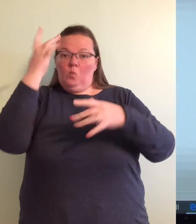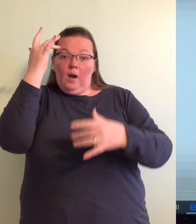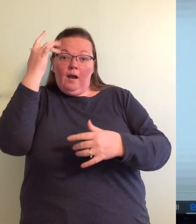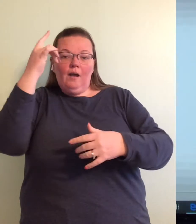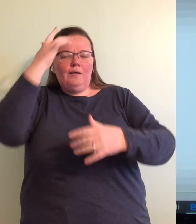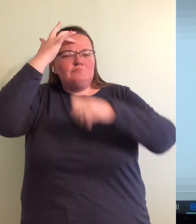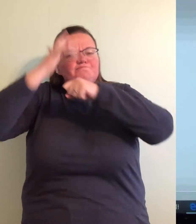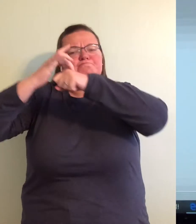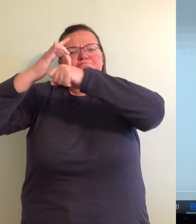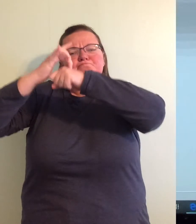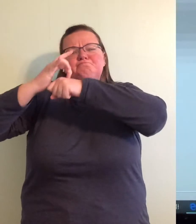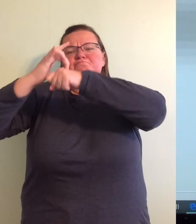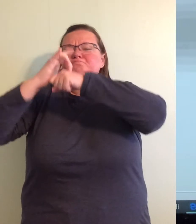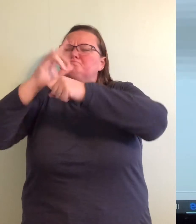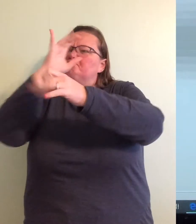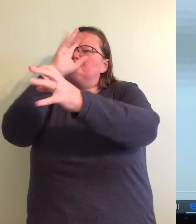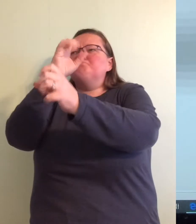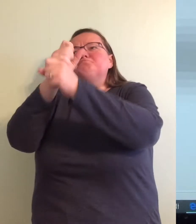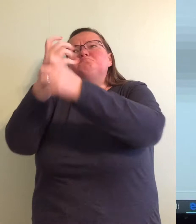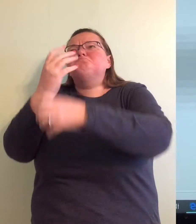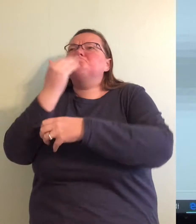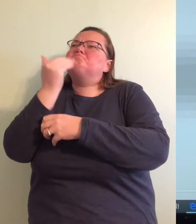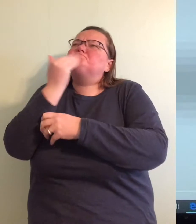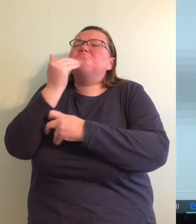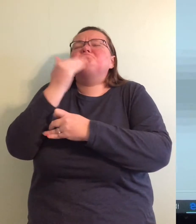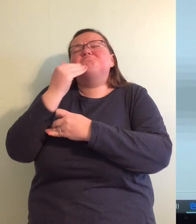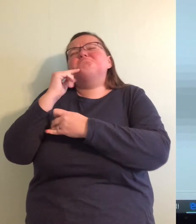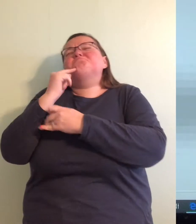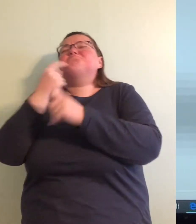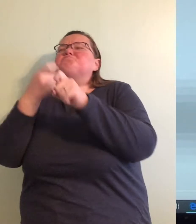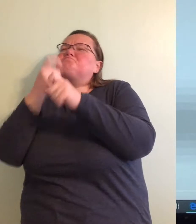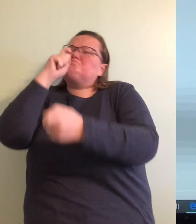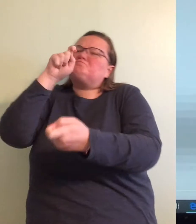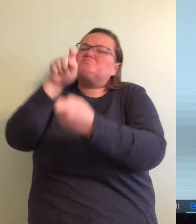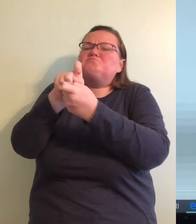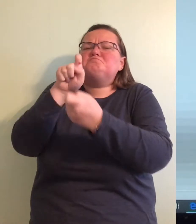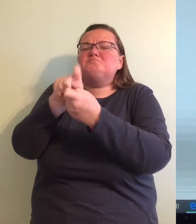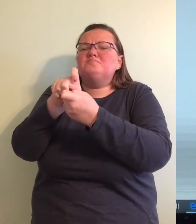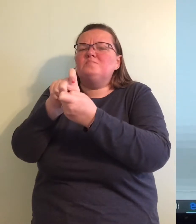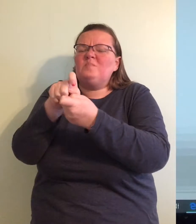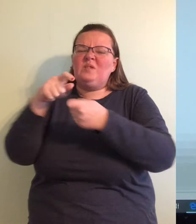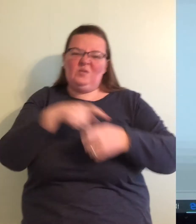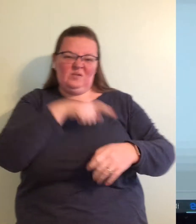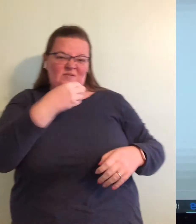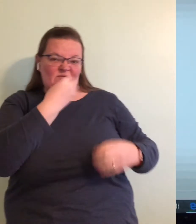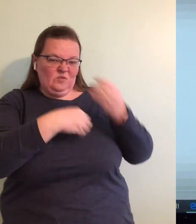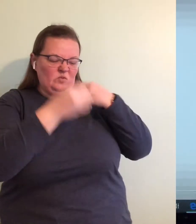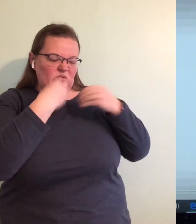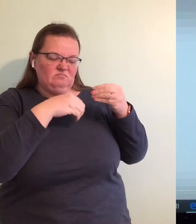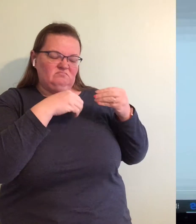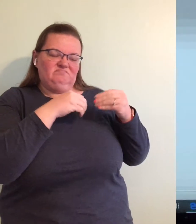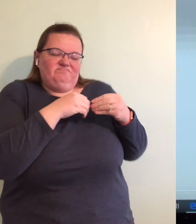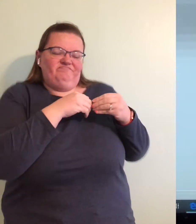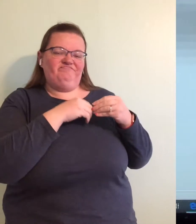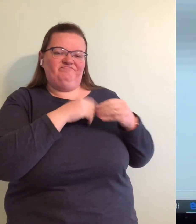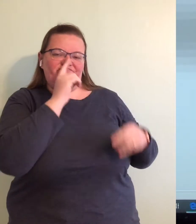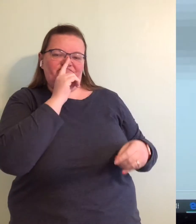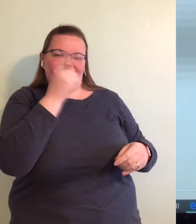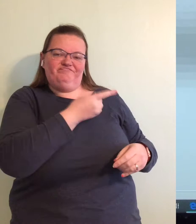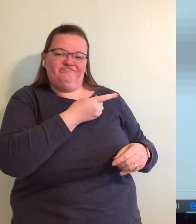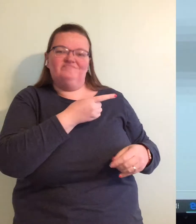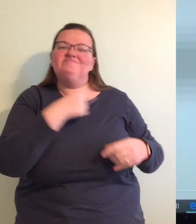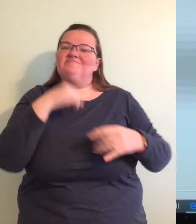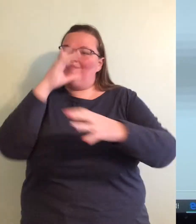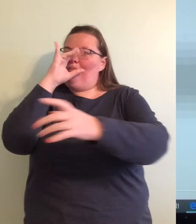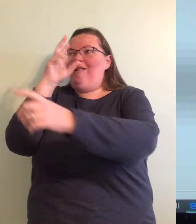time about Turkish delight. And there's nothing that spoils a taste of good ordinary food half so much as the memory of bad